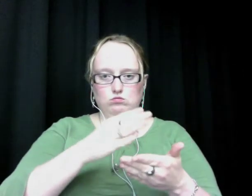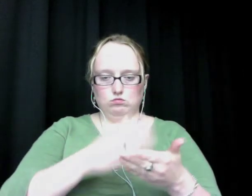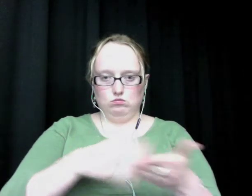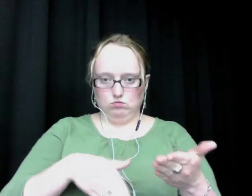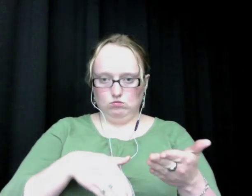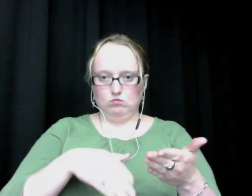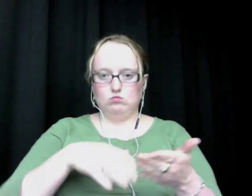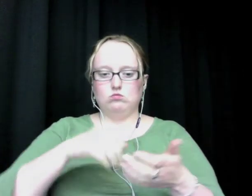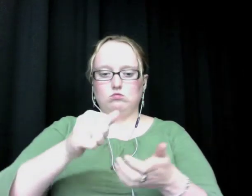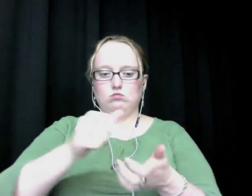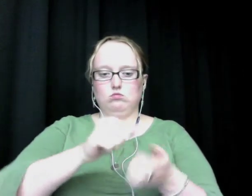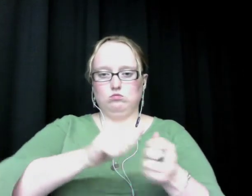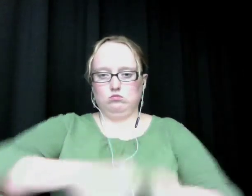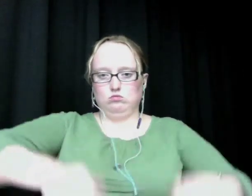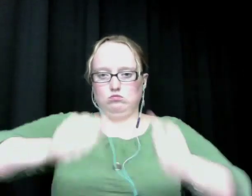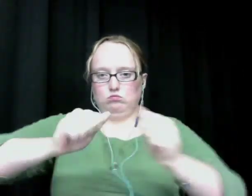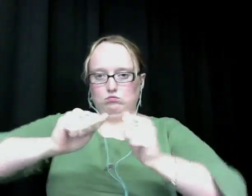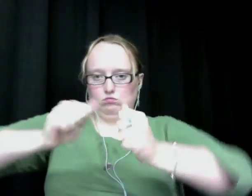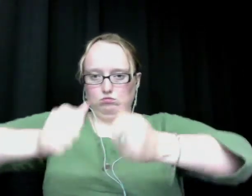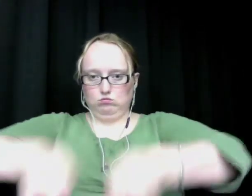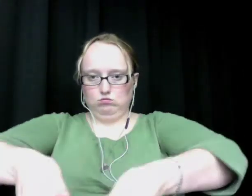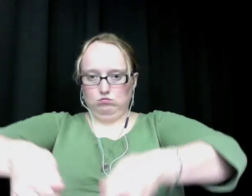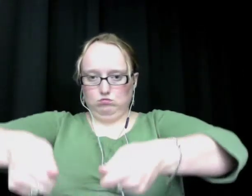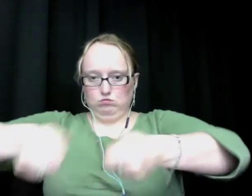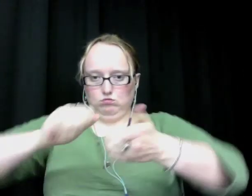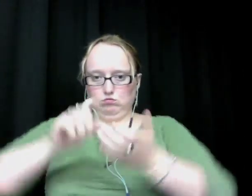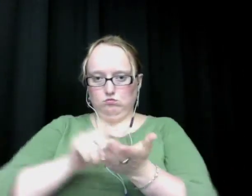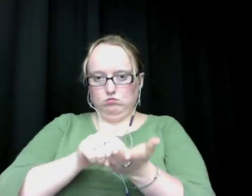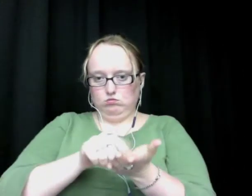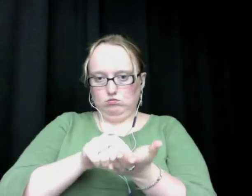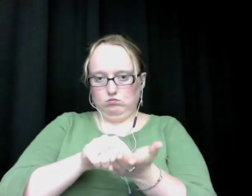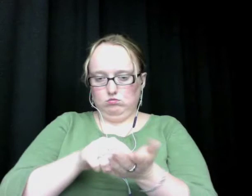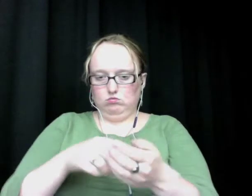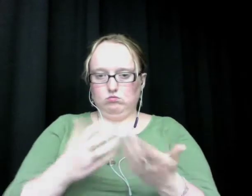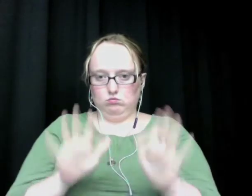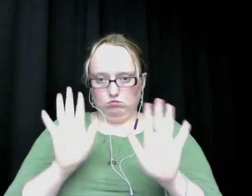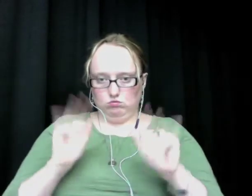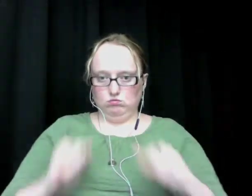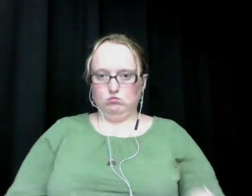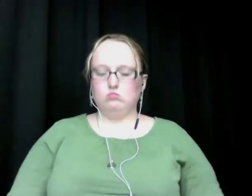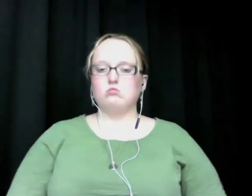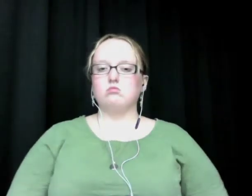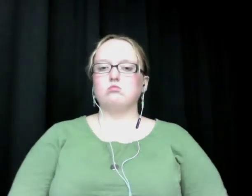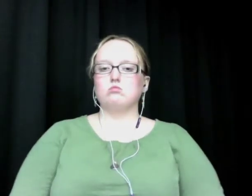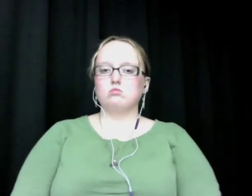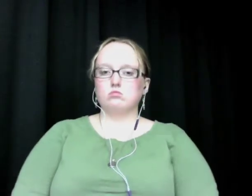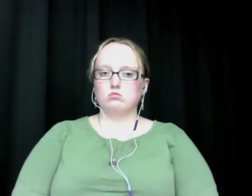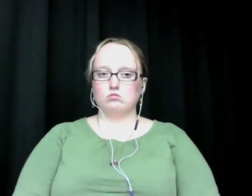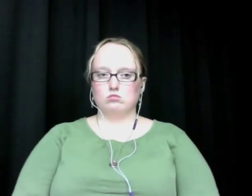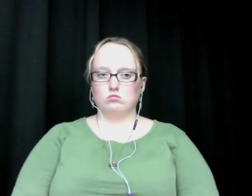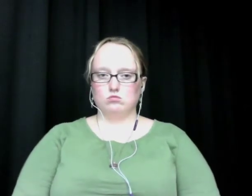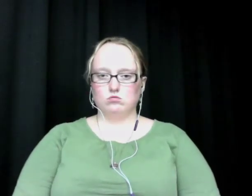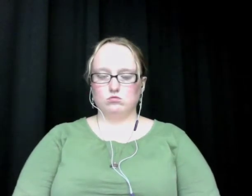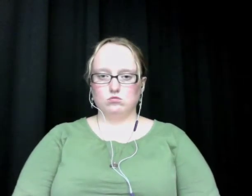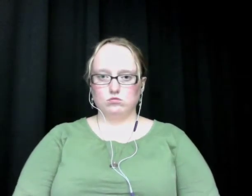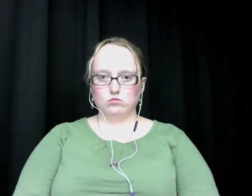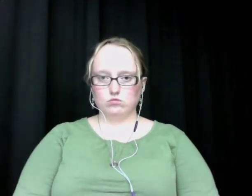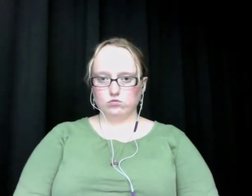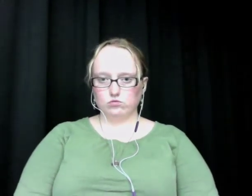Then they take tape called line tape, which is a little black line, and it outlines